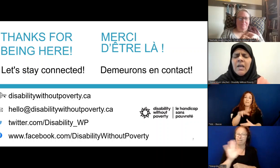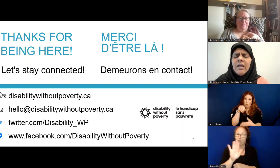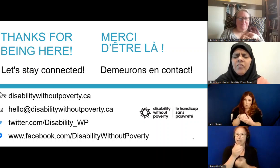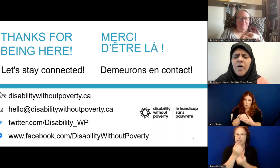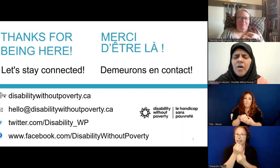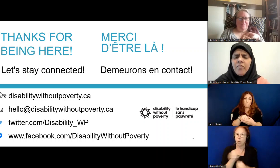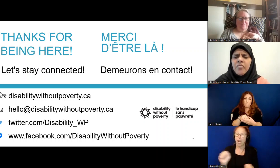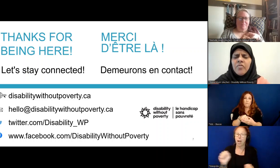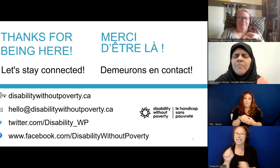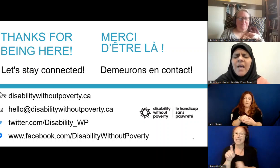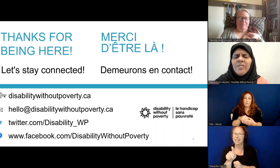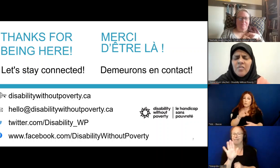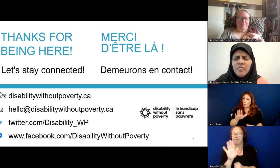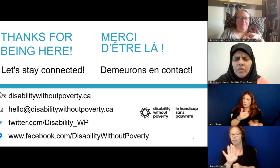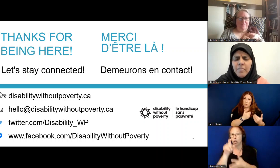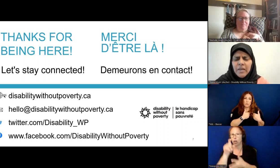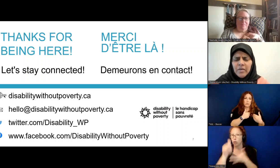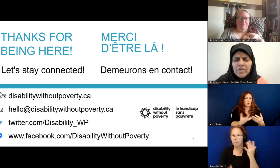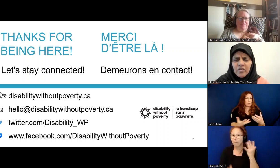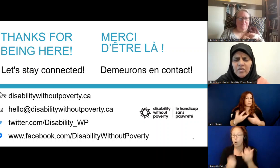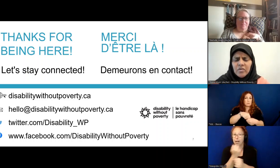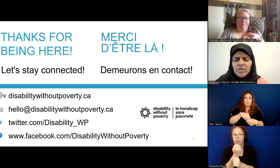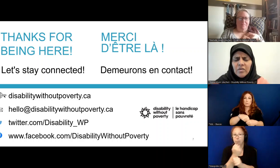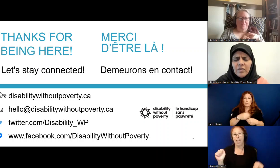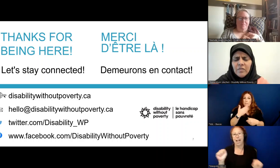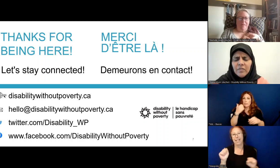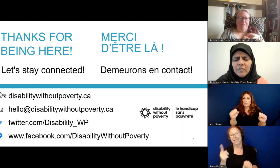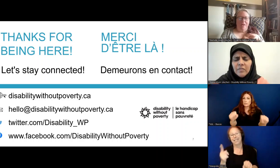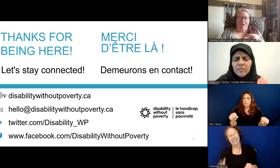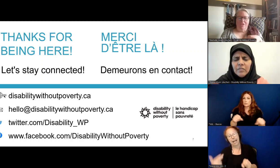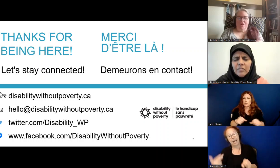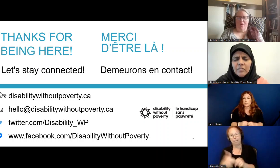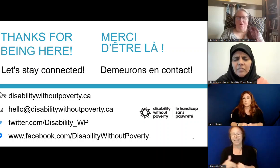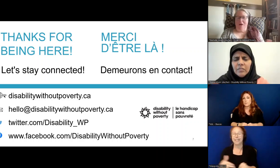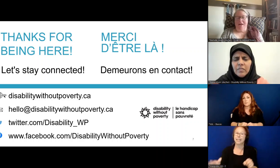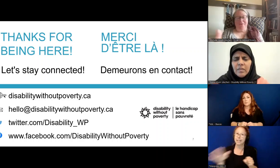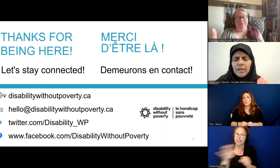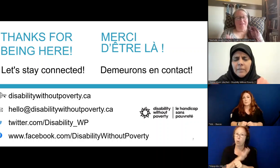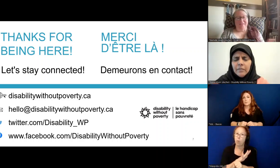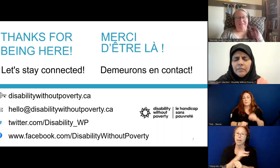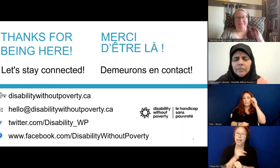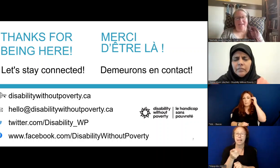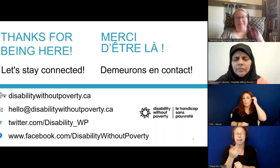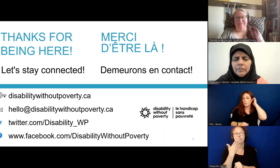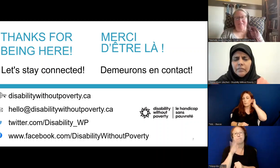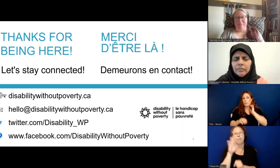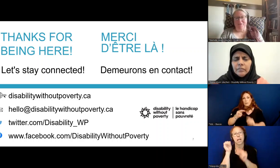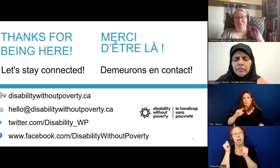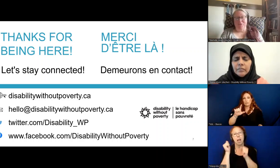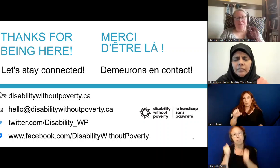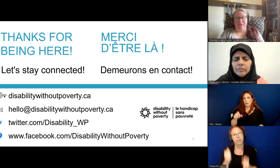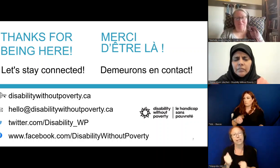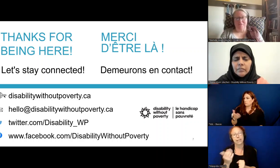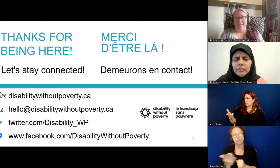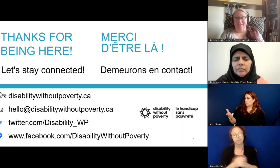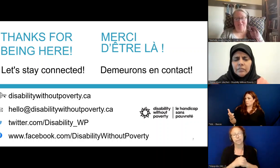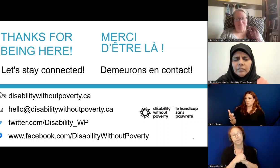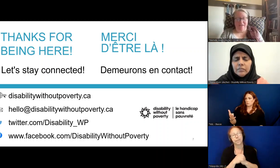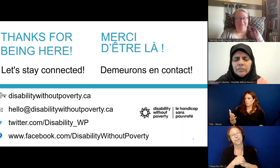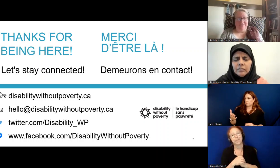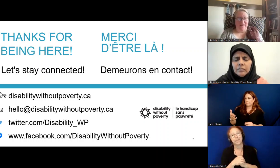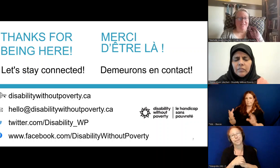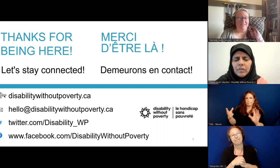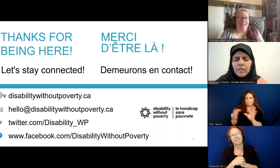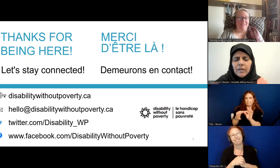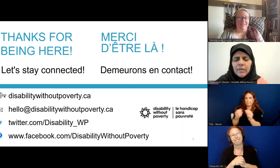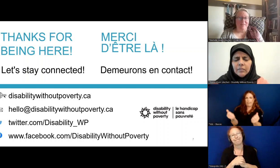fully involved to the best of your abilities. So I think, Rabia, you covered everything on the